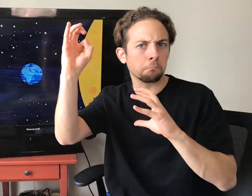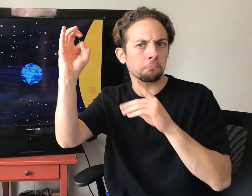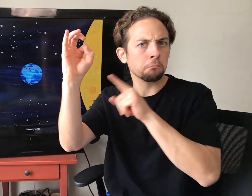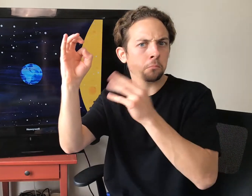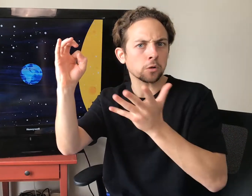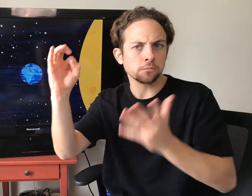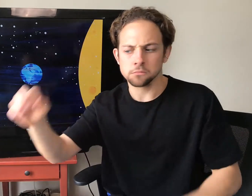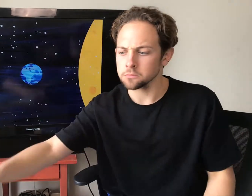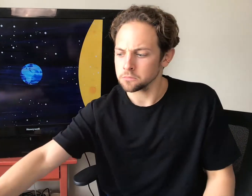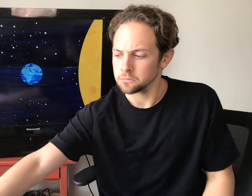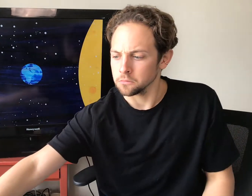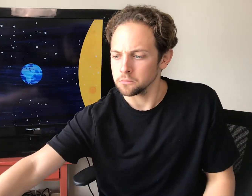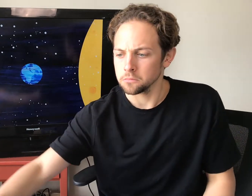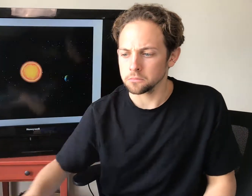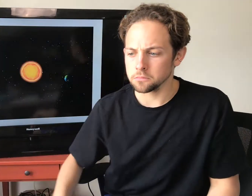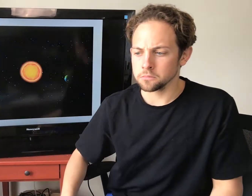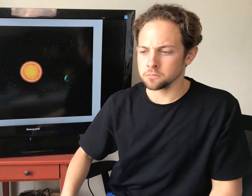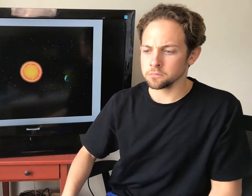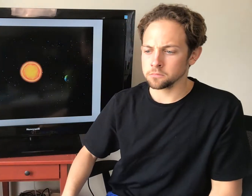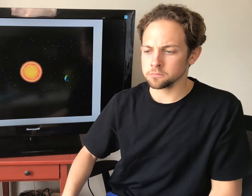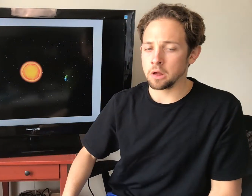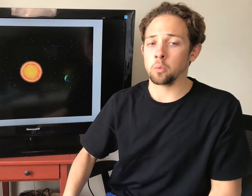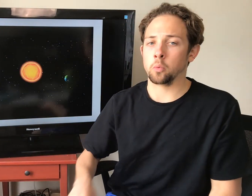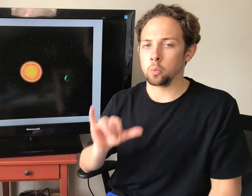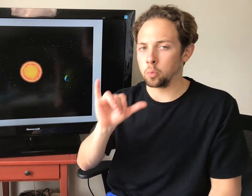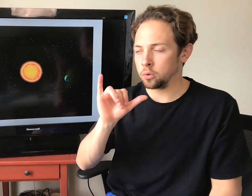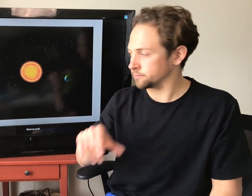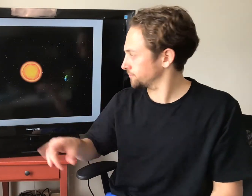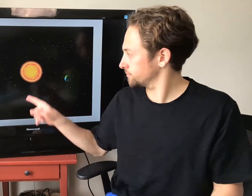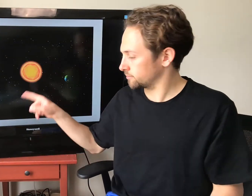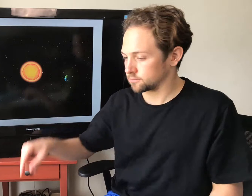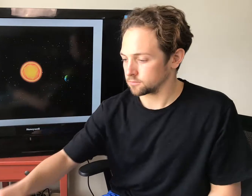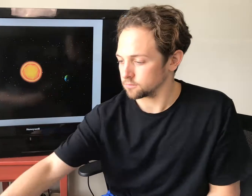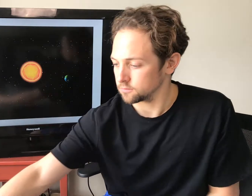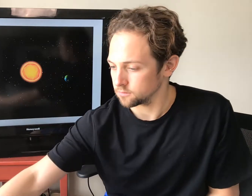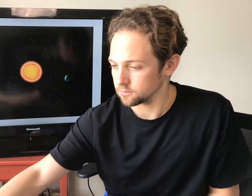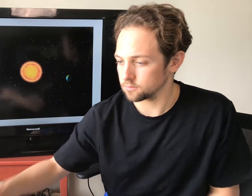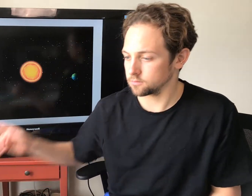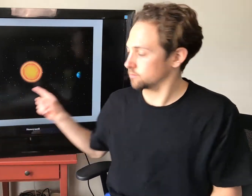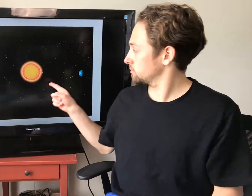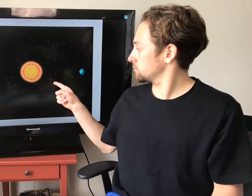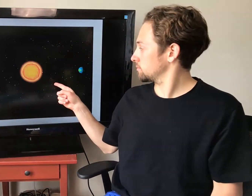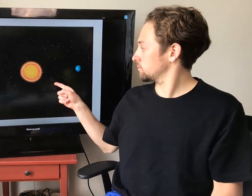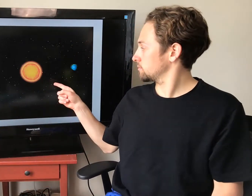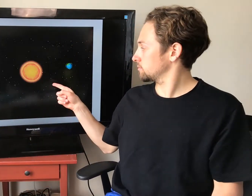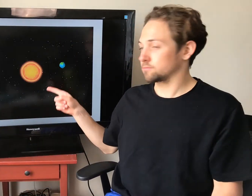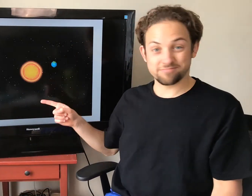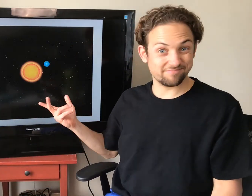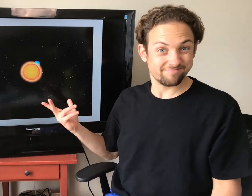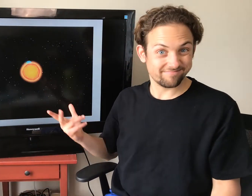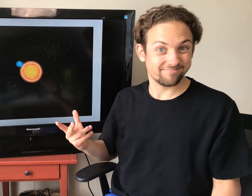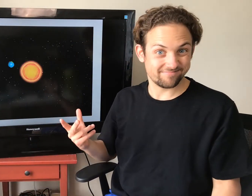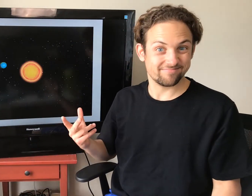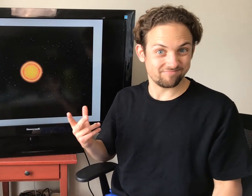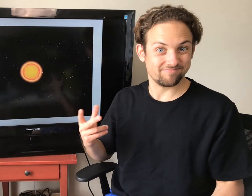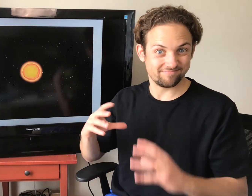and houses and cars on it. Now, next to the Earth,